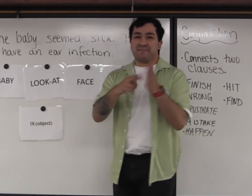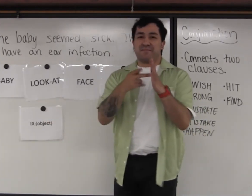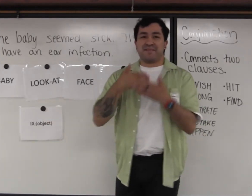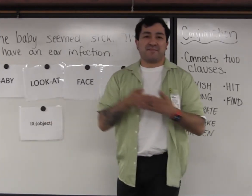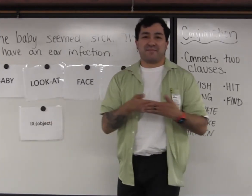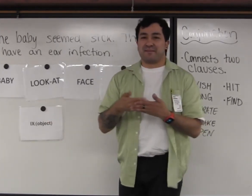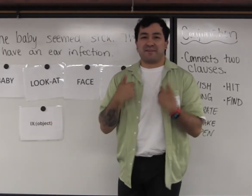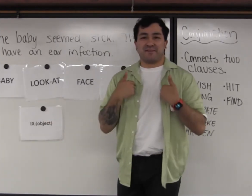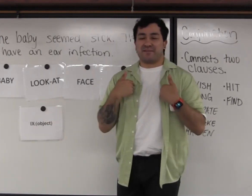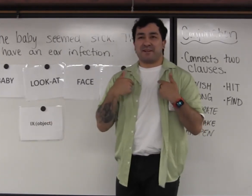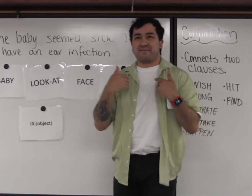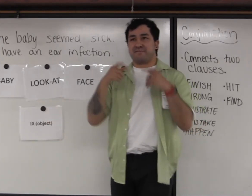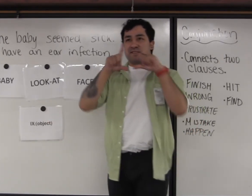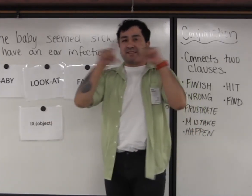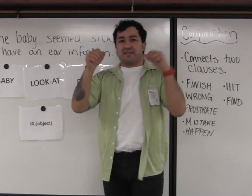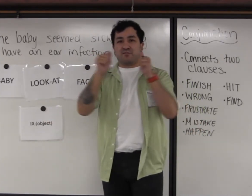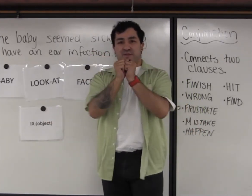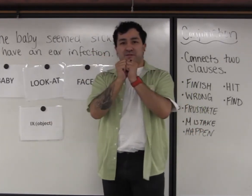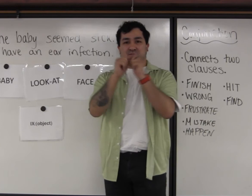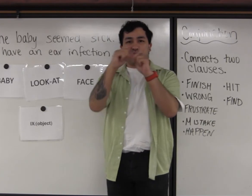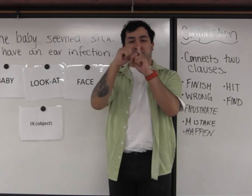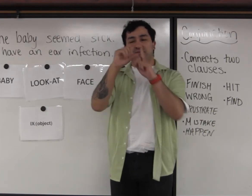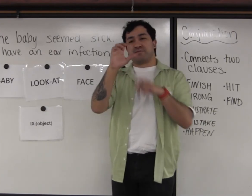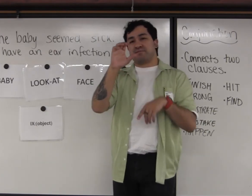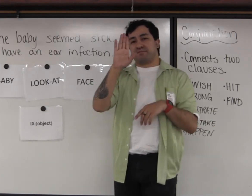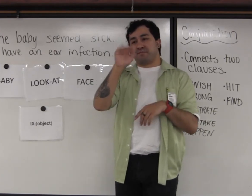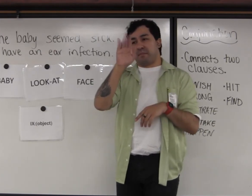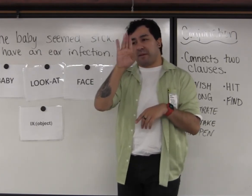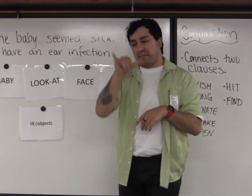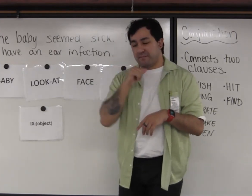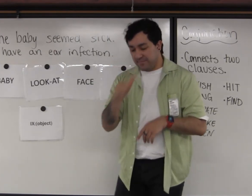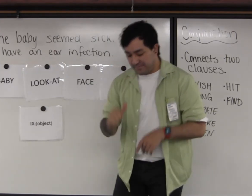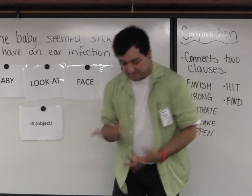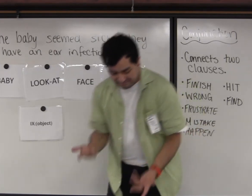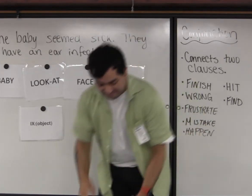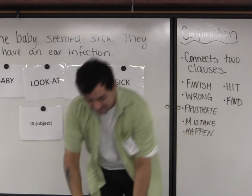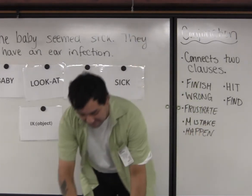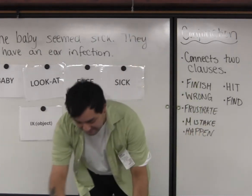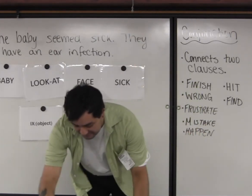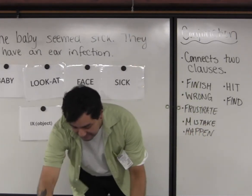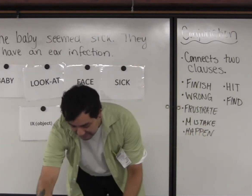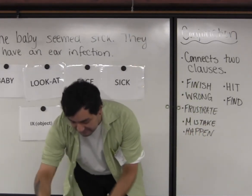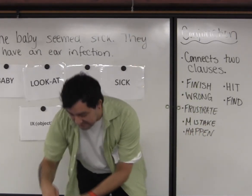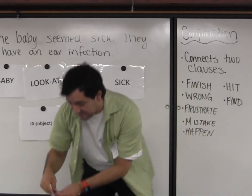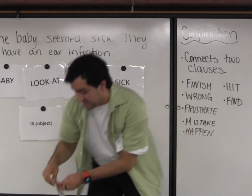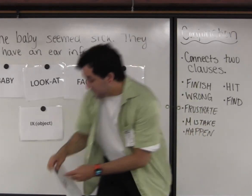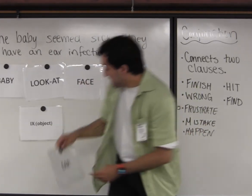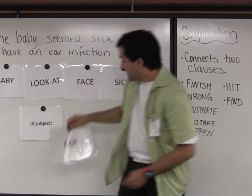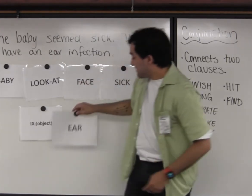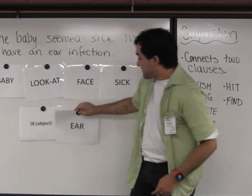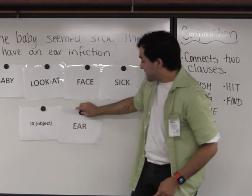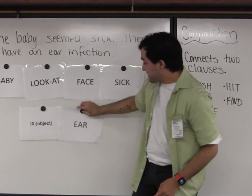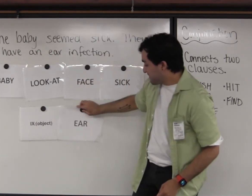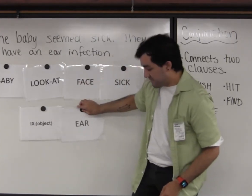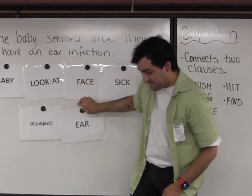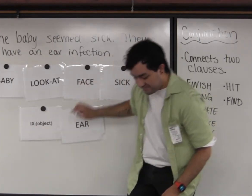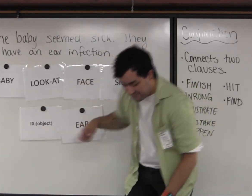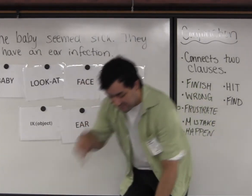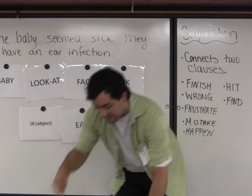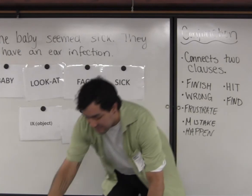I don't have one that says baby. So we're just gonna use the one that says object for this. So right, remember the point is the